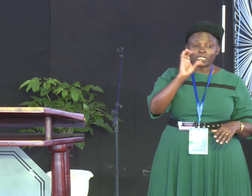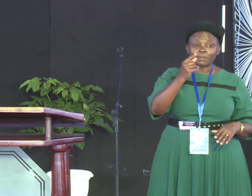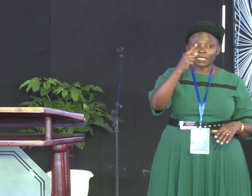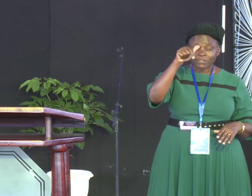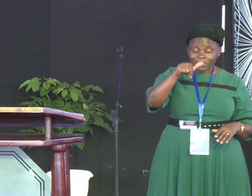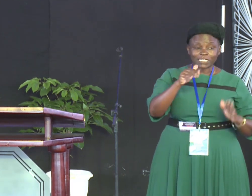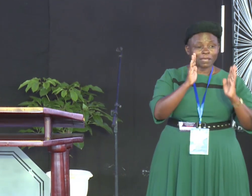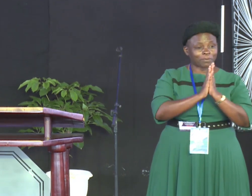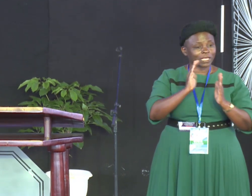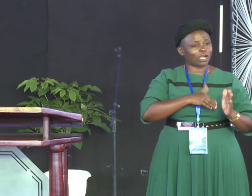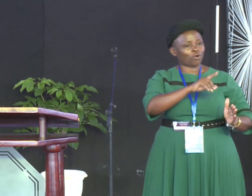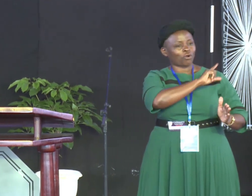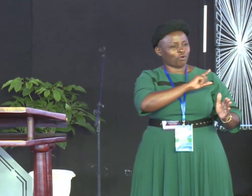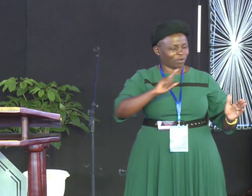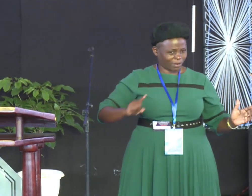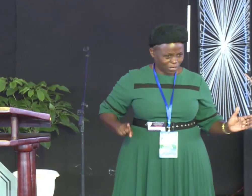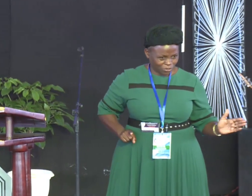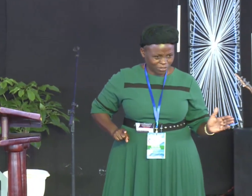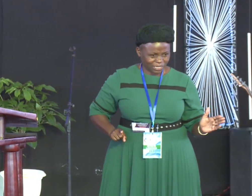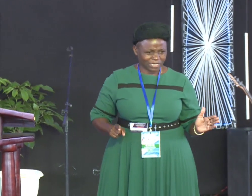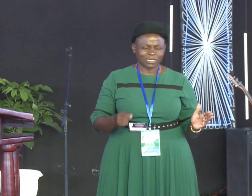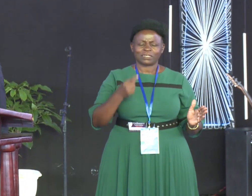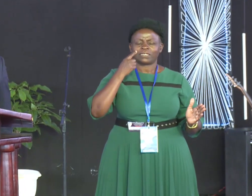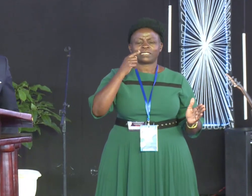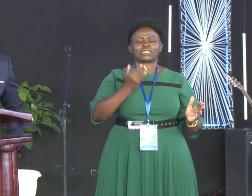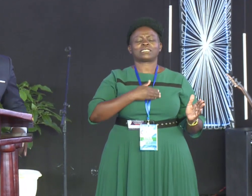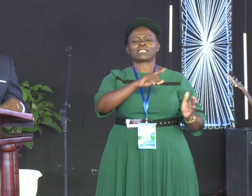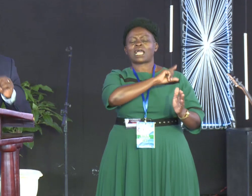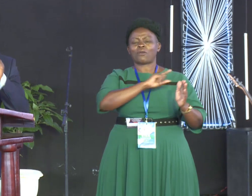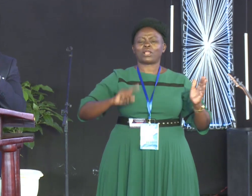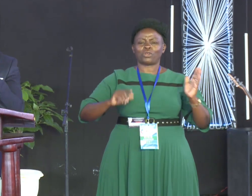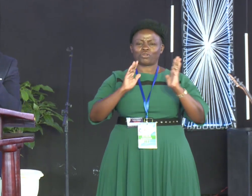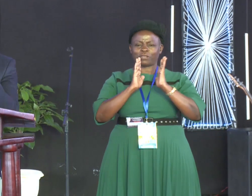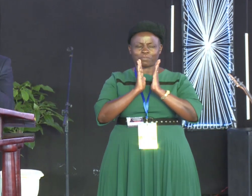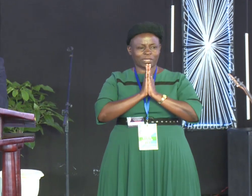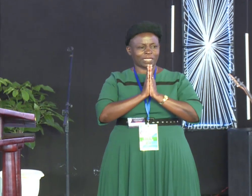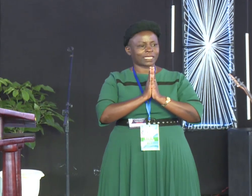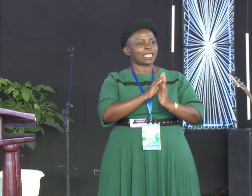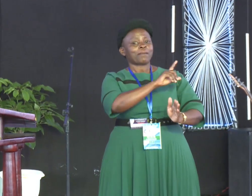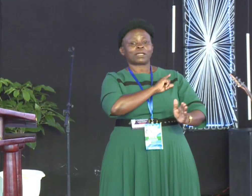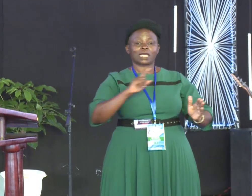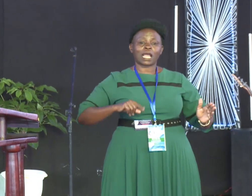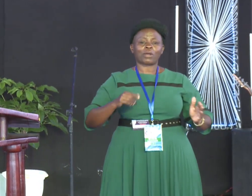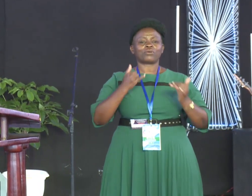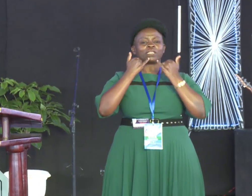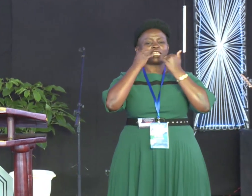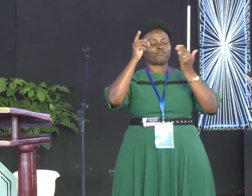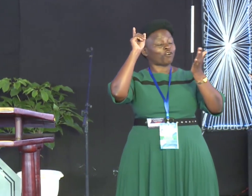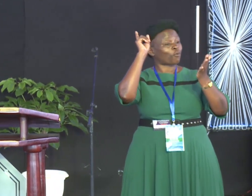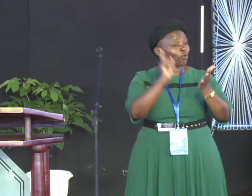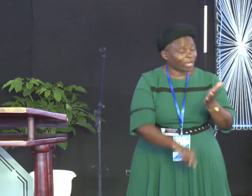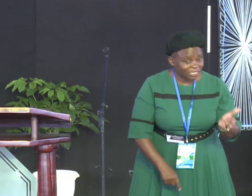17, that is our Lord's prayer. That is where our Lord prays. But this is one thing